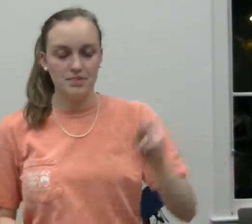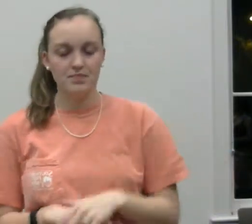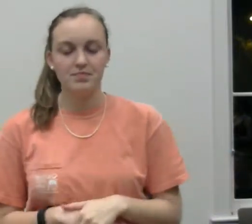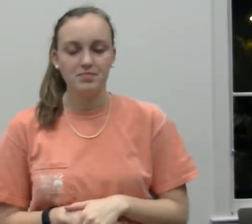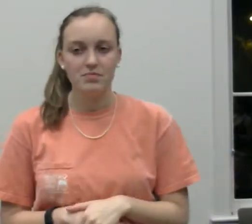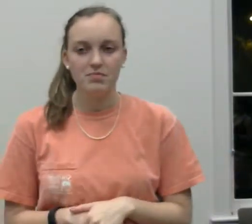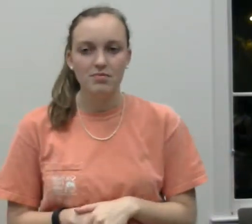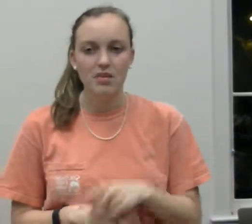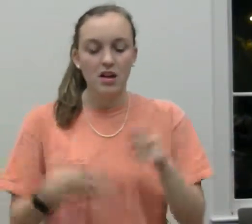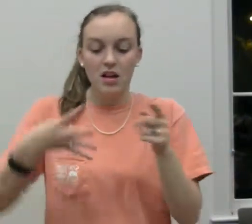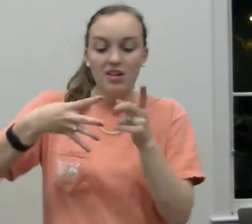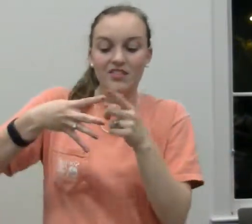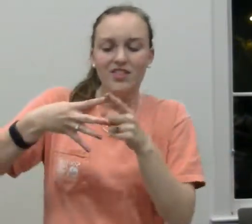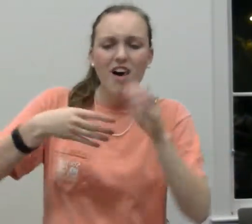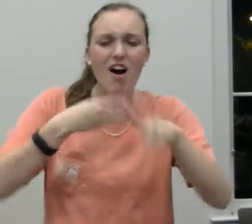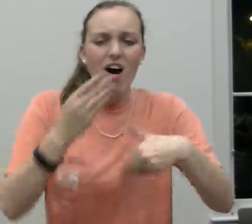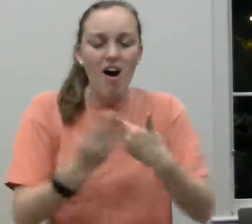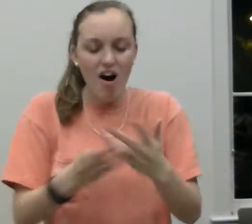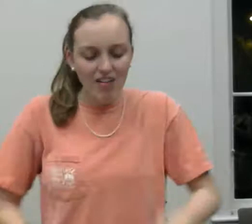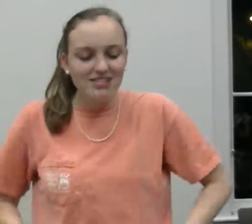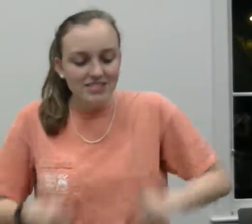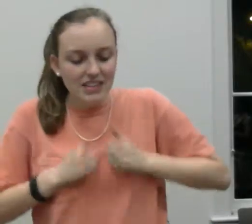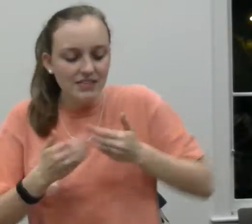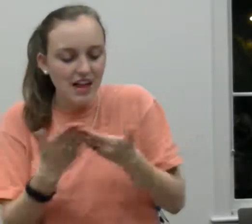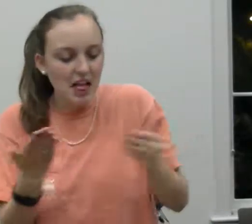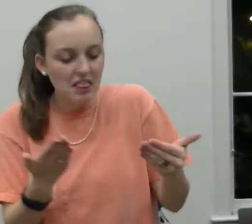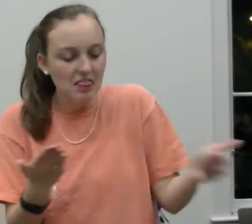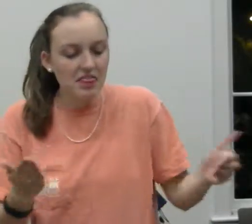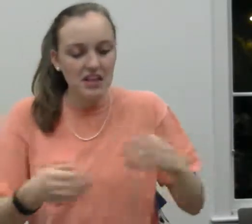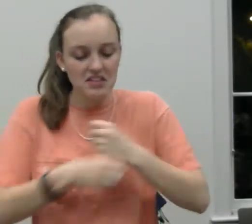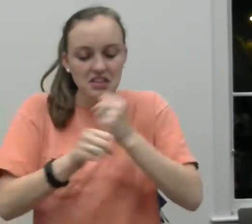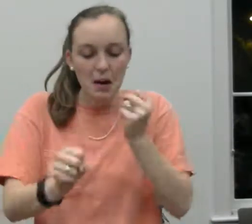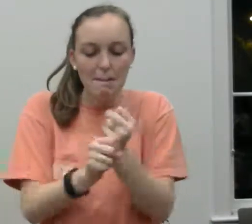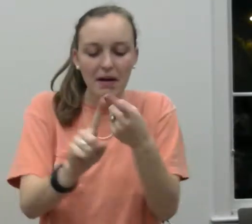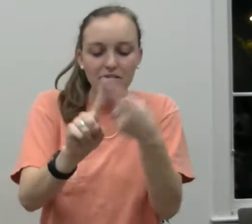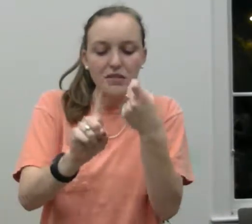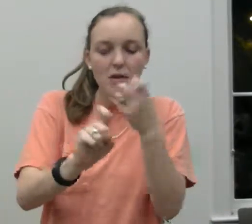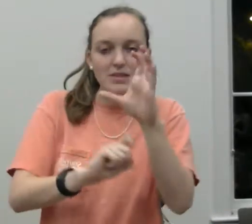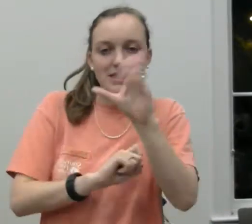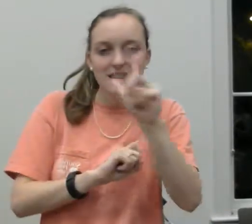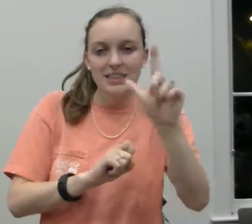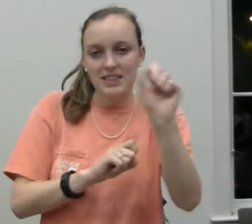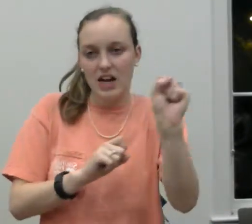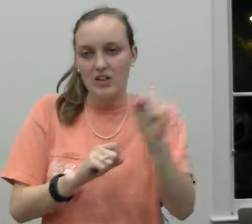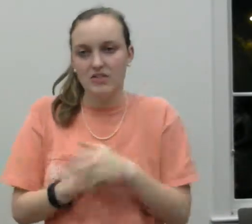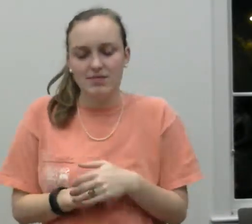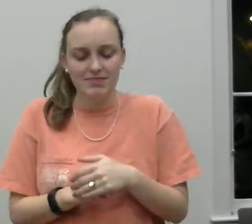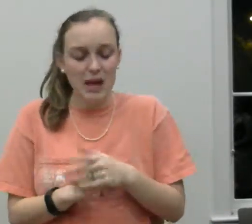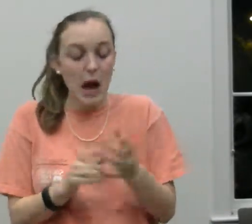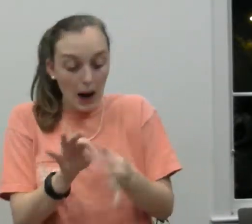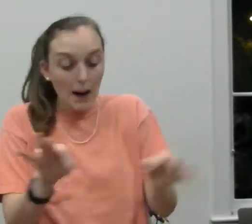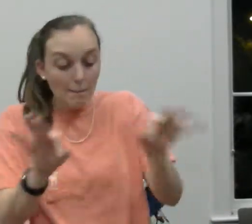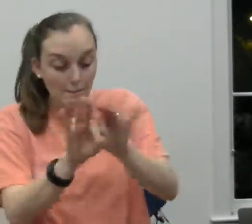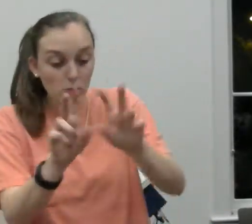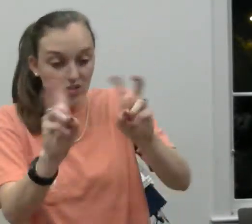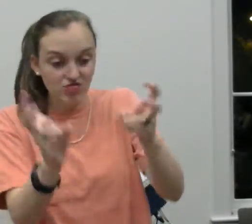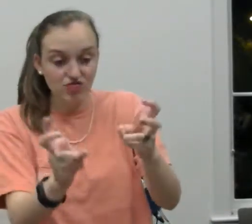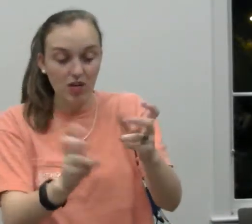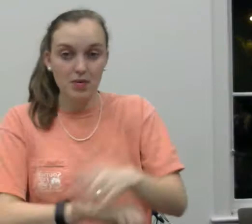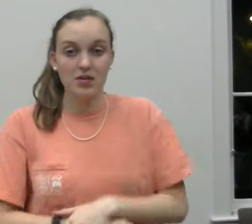things are made up of cells, and we're learning a lot more about that. The cell is an important topic, and we're spending lots of time on it.